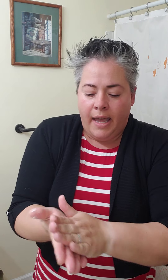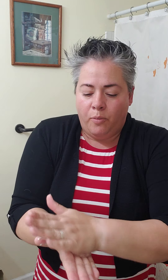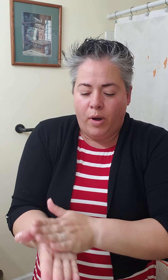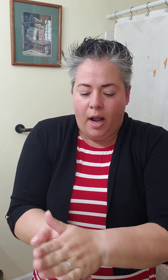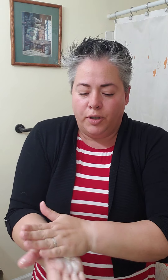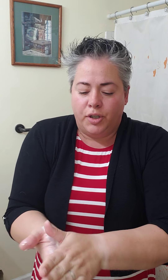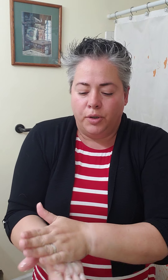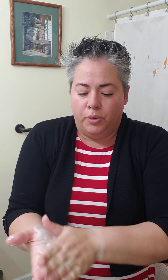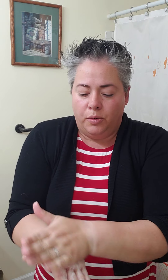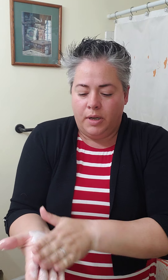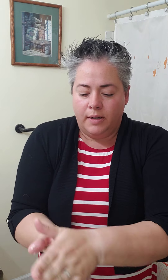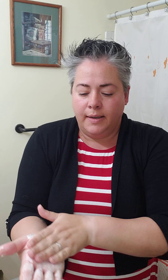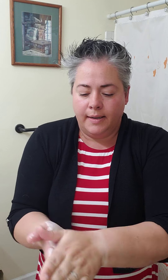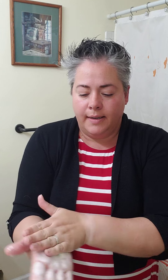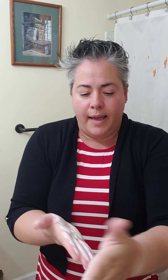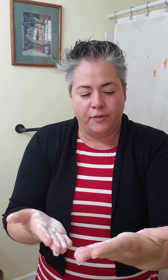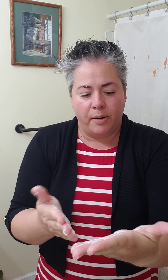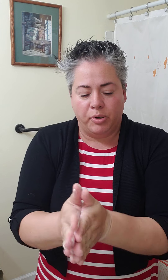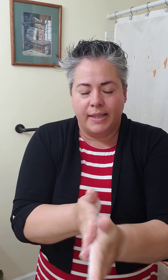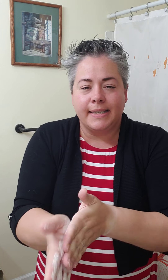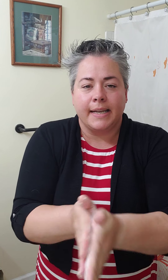And what I'll do after I put this in,